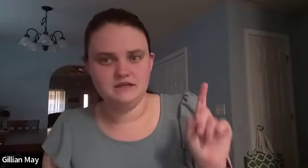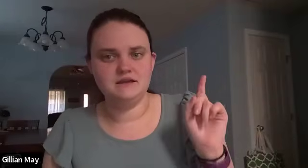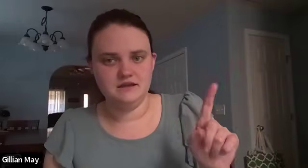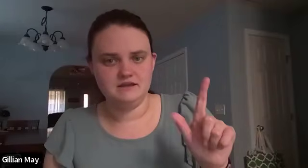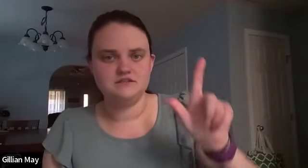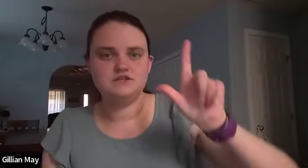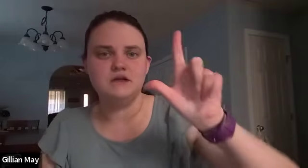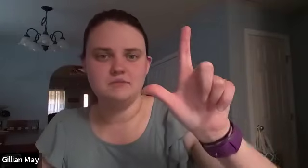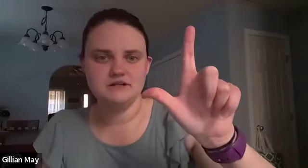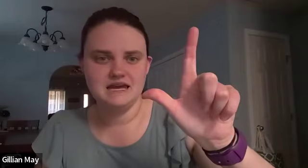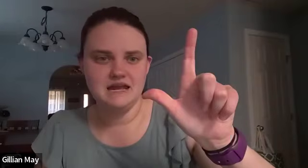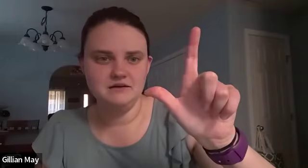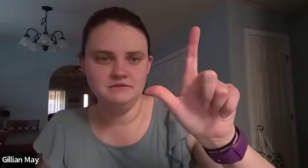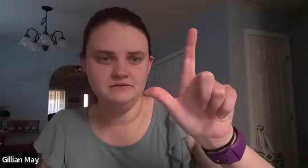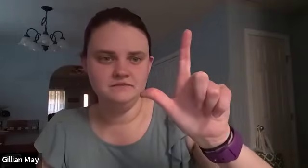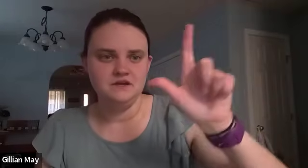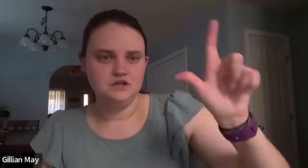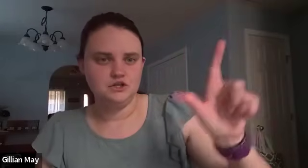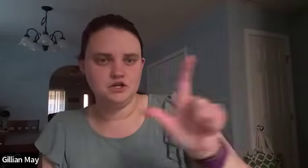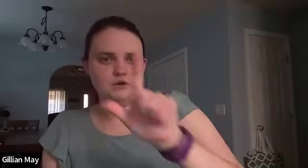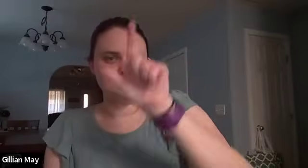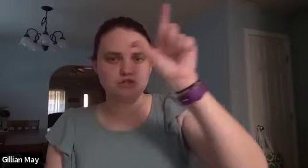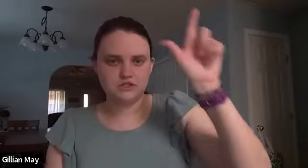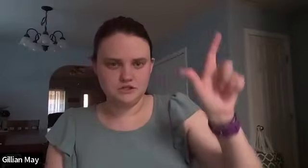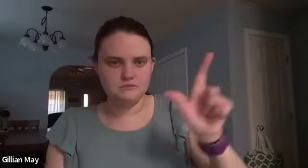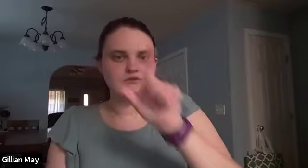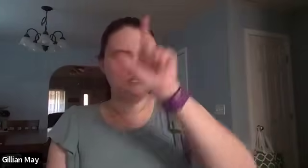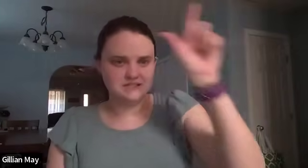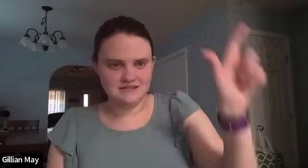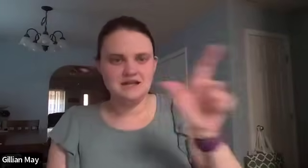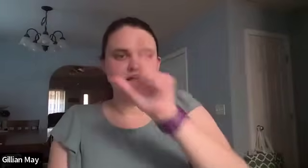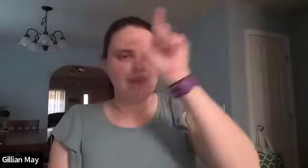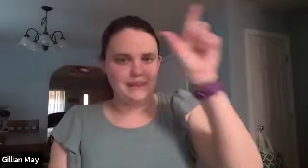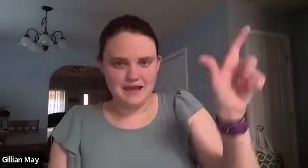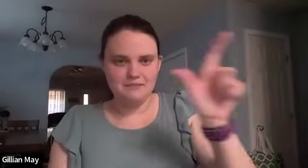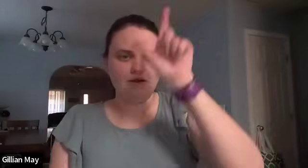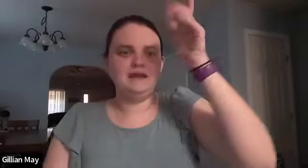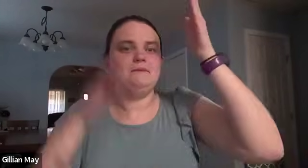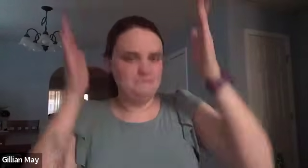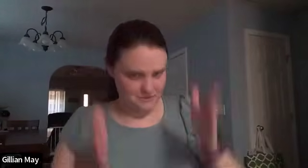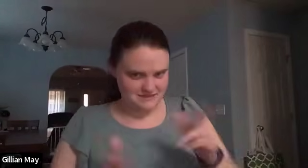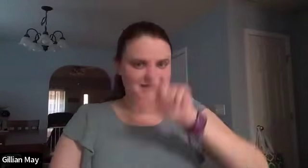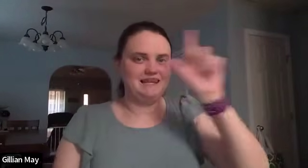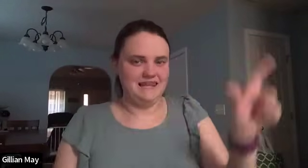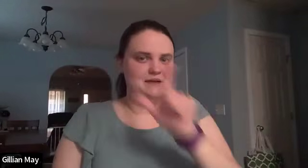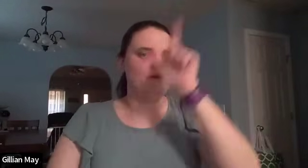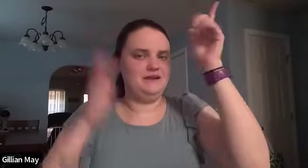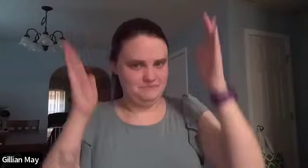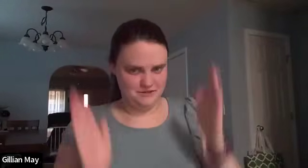librarian again. So library is that L. You're going to go in a circular motion. Library person. Library